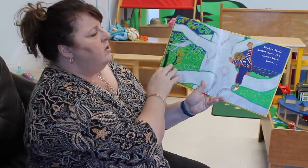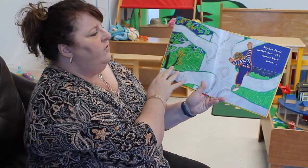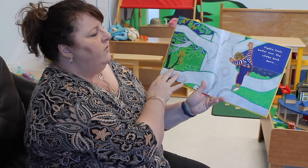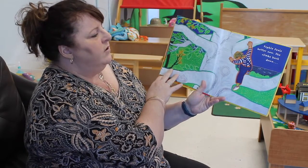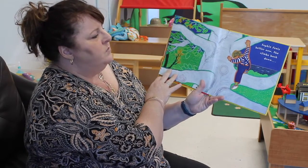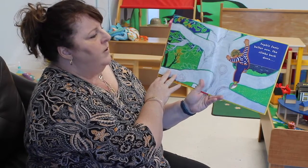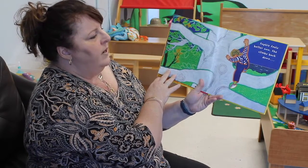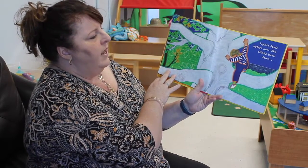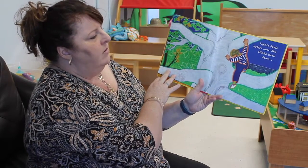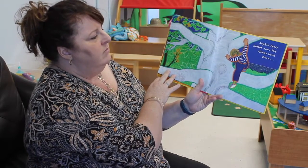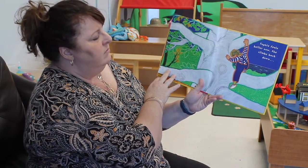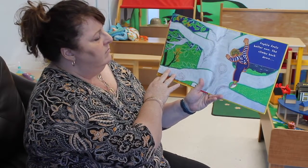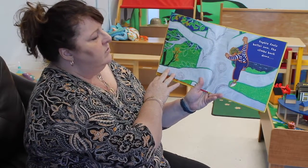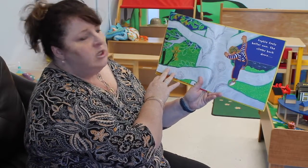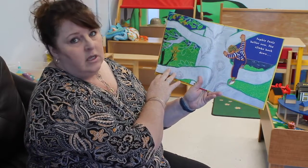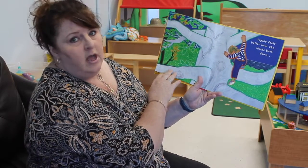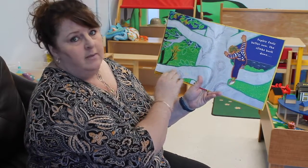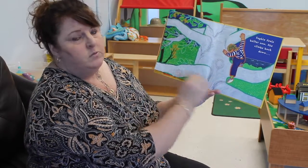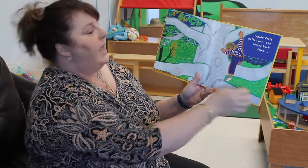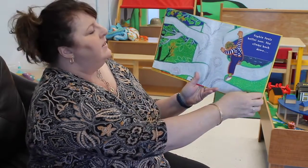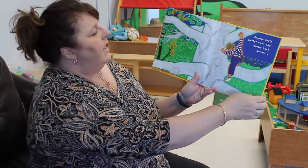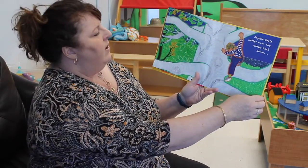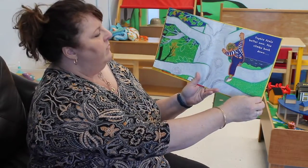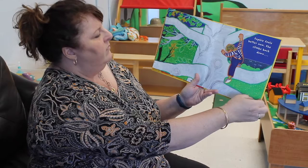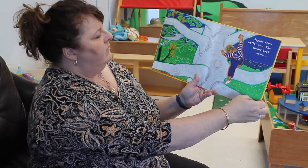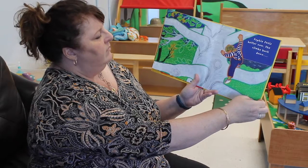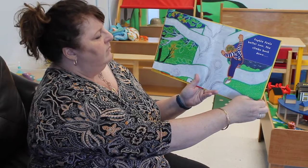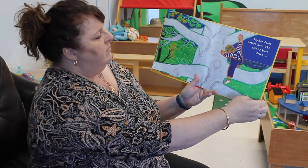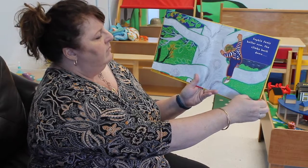Sophie feels better now. She climbs back down.